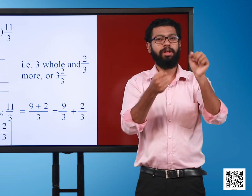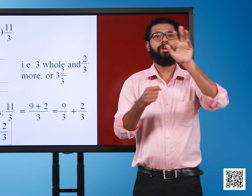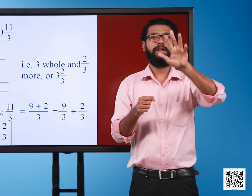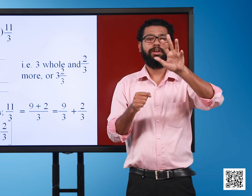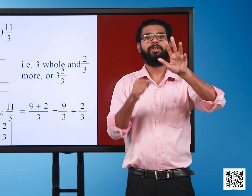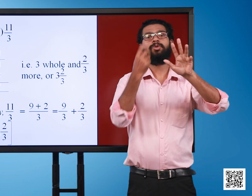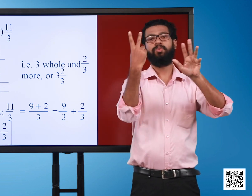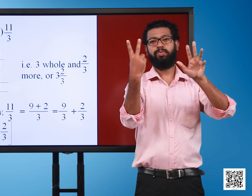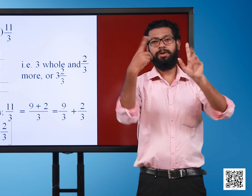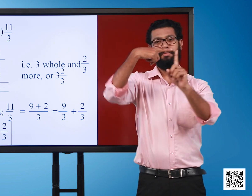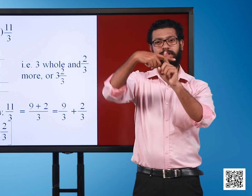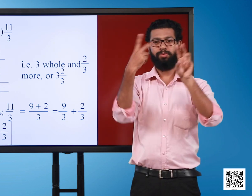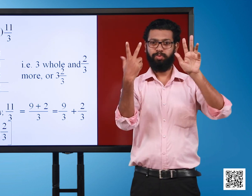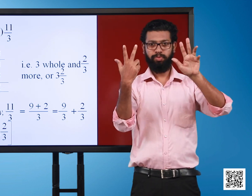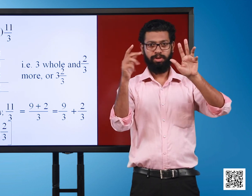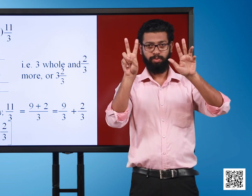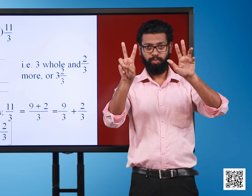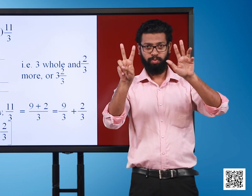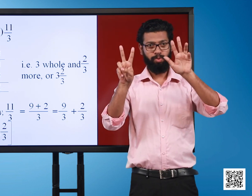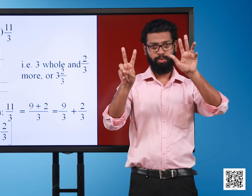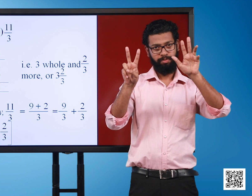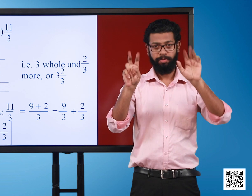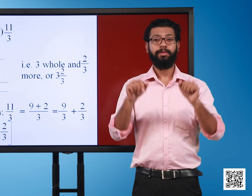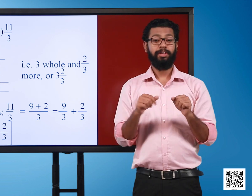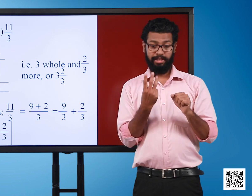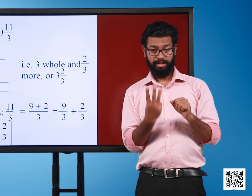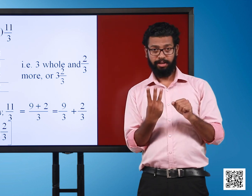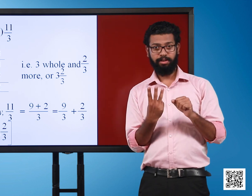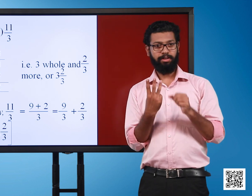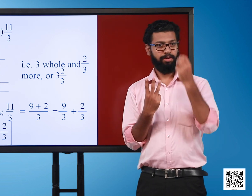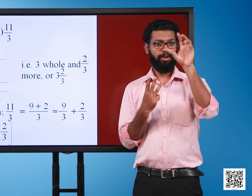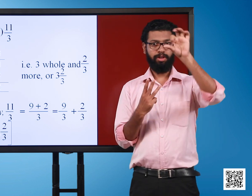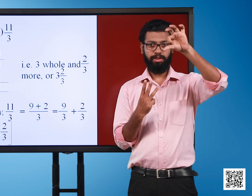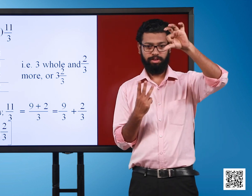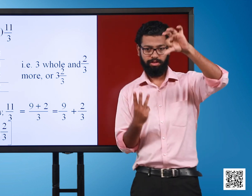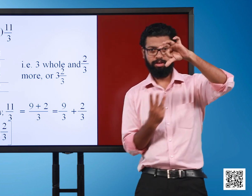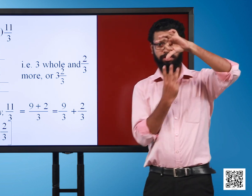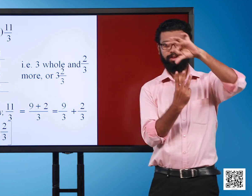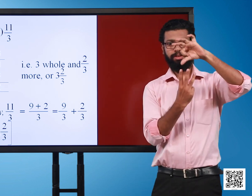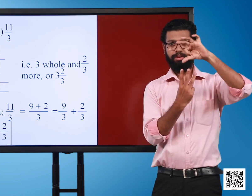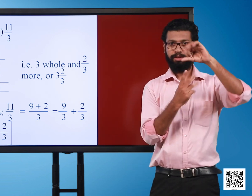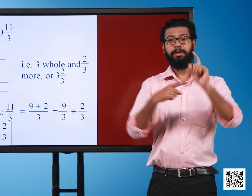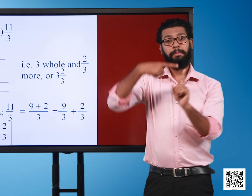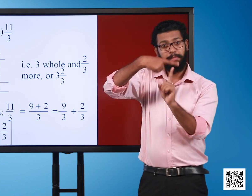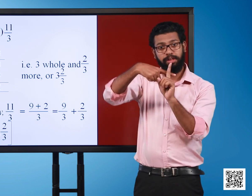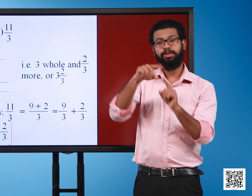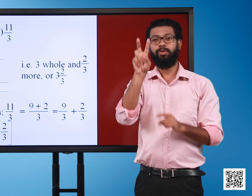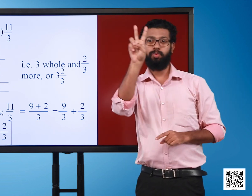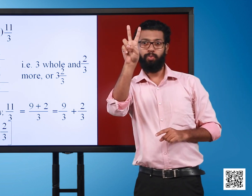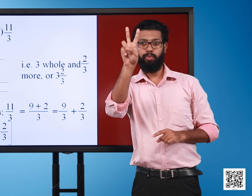Alternatively, 11 upon 3 is equal to 9 plus 2 upon 3, equal to 9 upon 3 plus 2